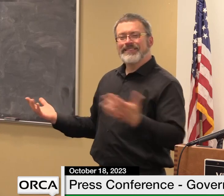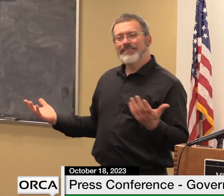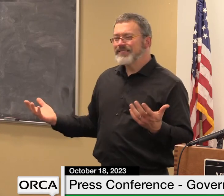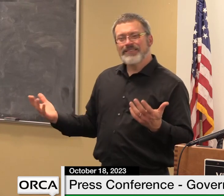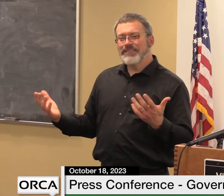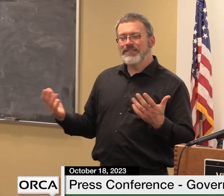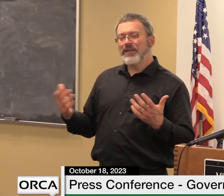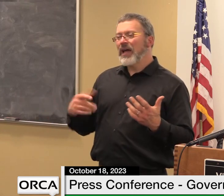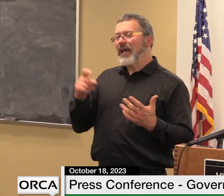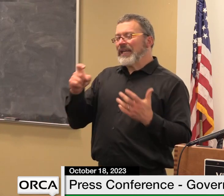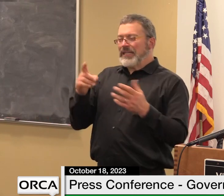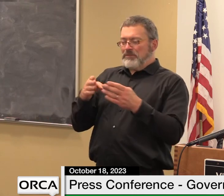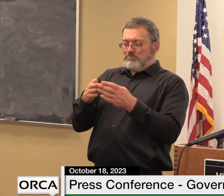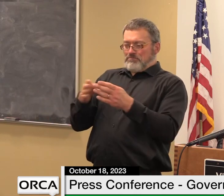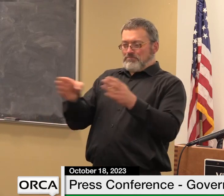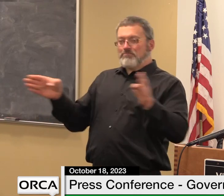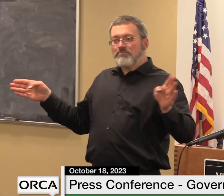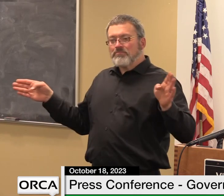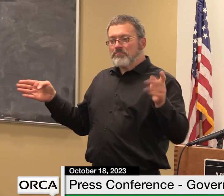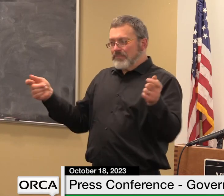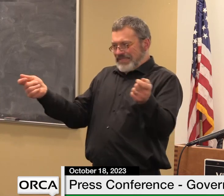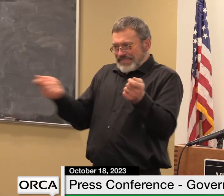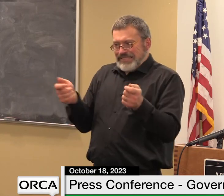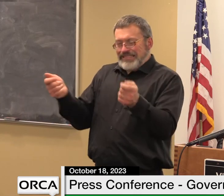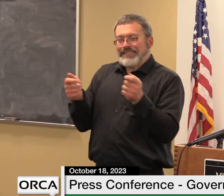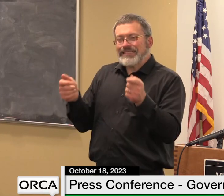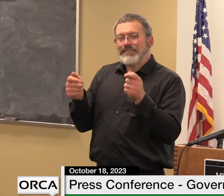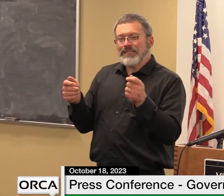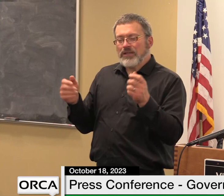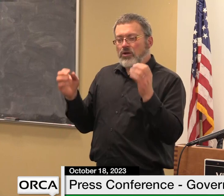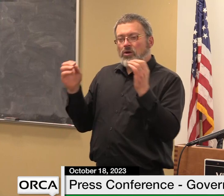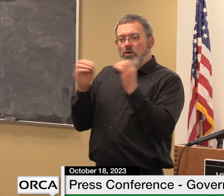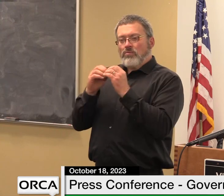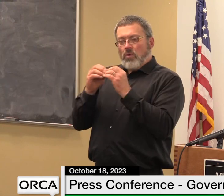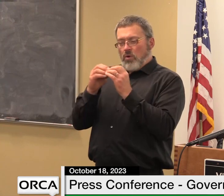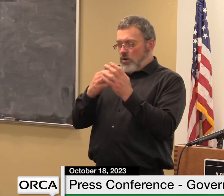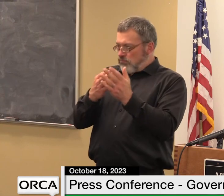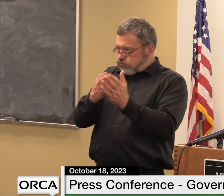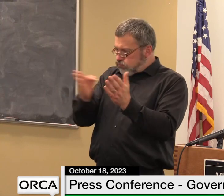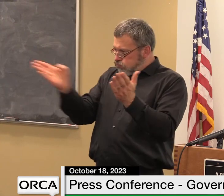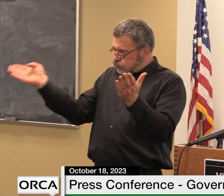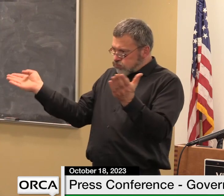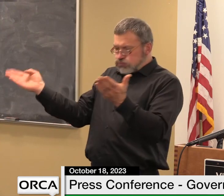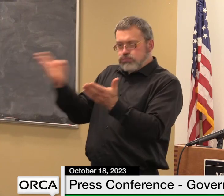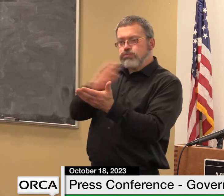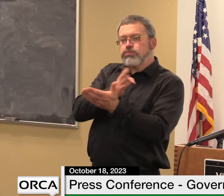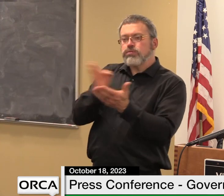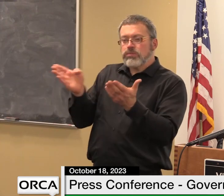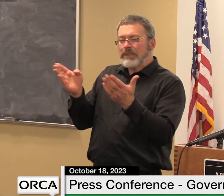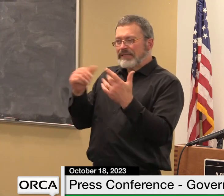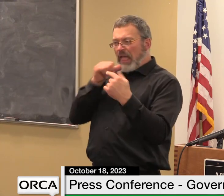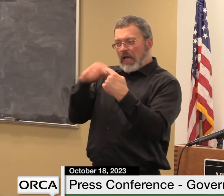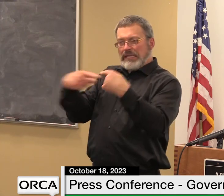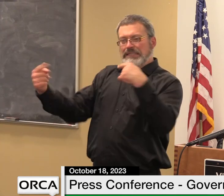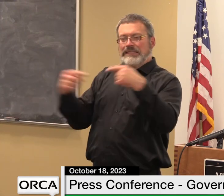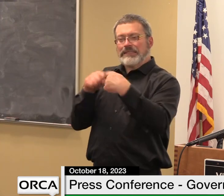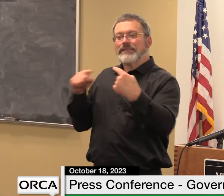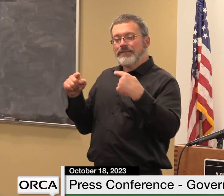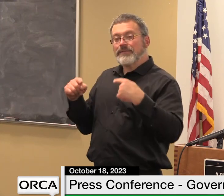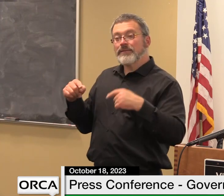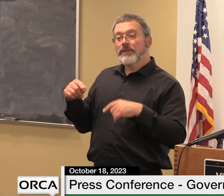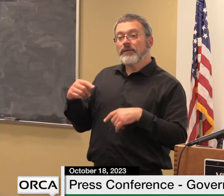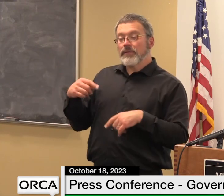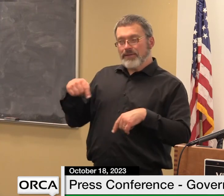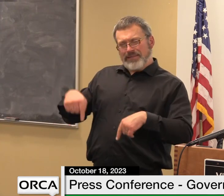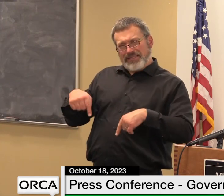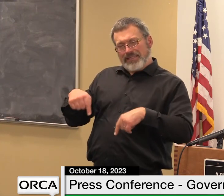to one another, and we get more polarized. So it seems like both our country and the world is getting